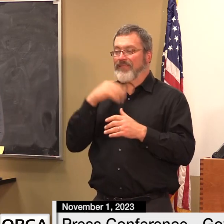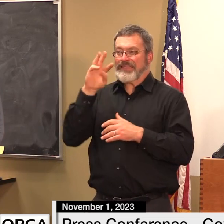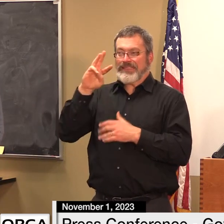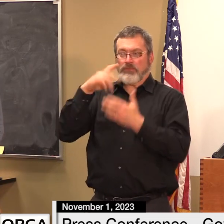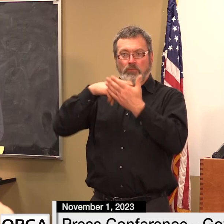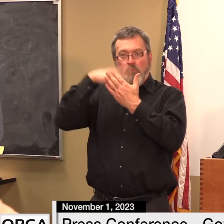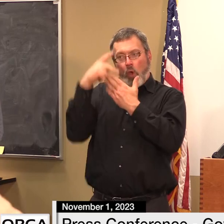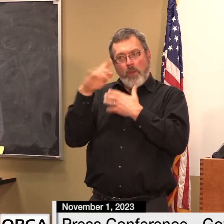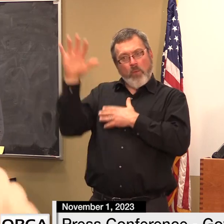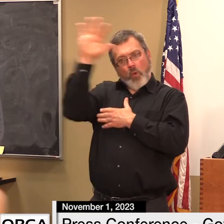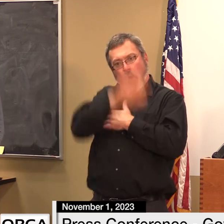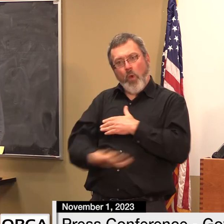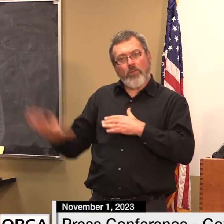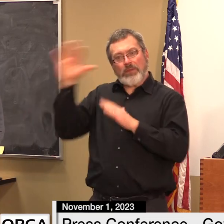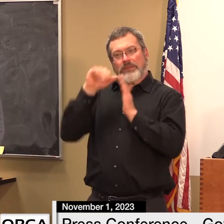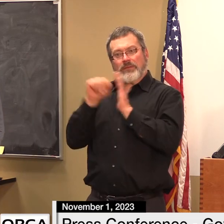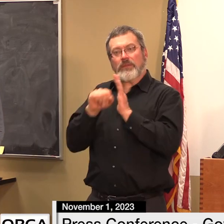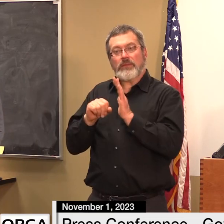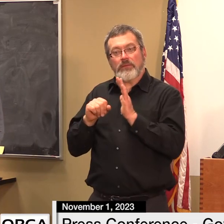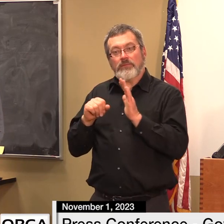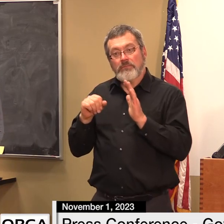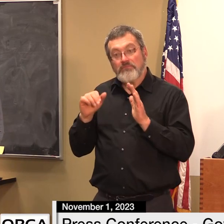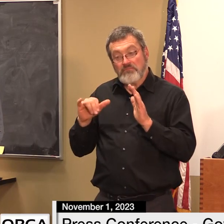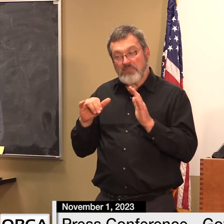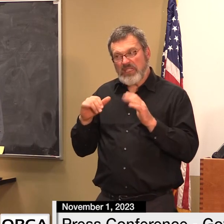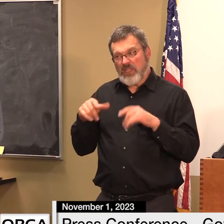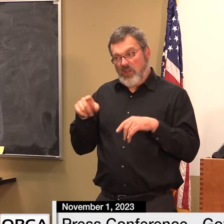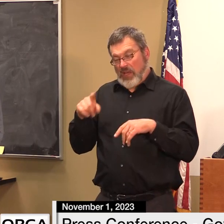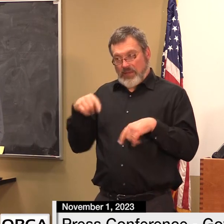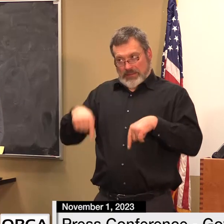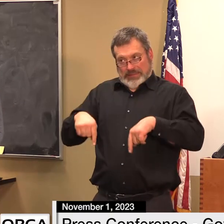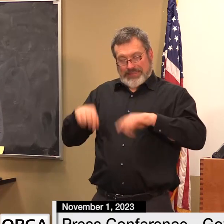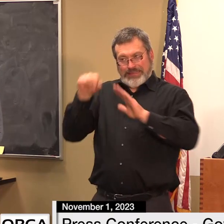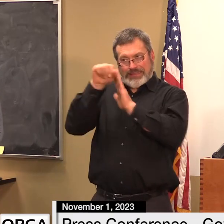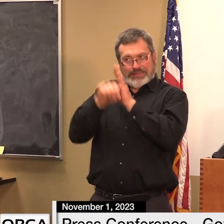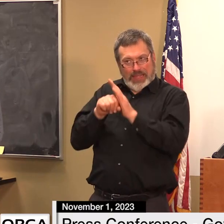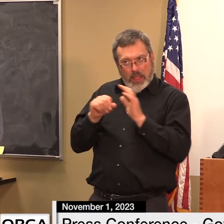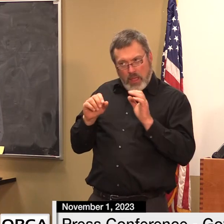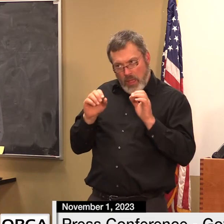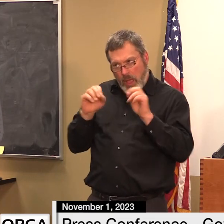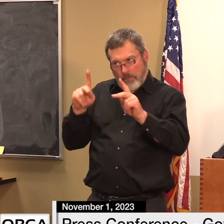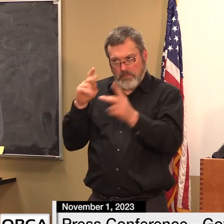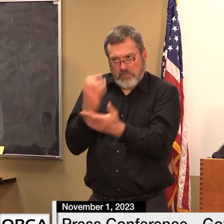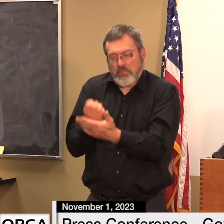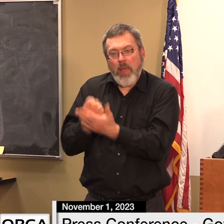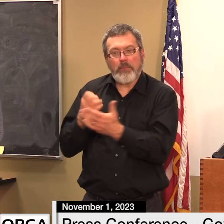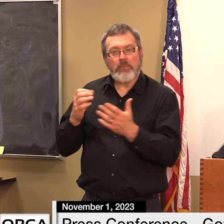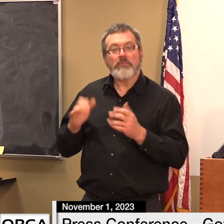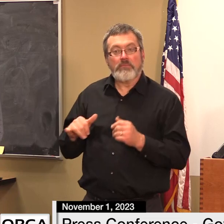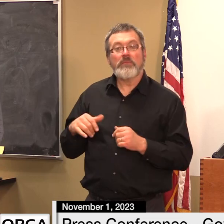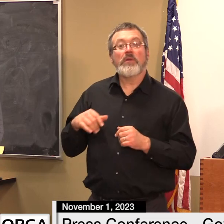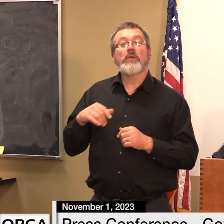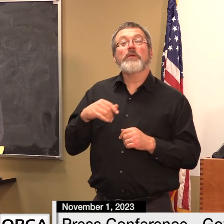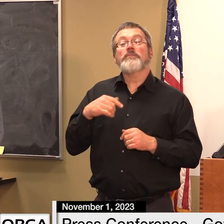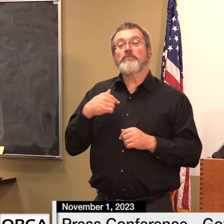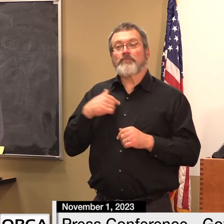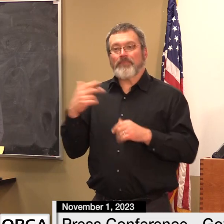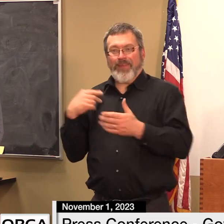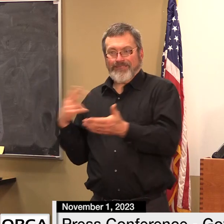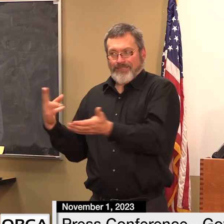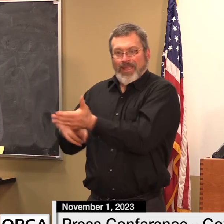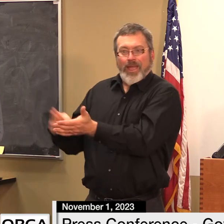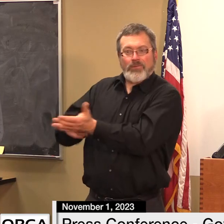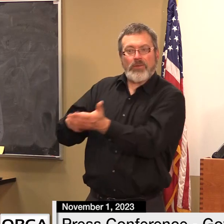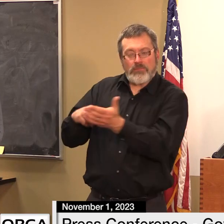Economic Opportunity. The program hires approximately 130 subcontractors each year, including